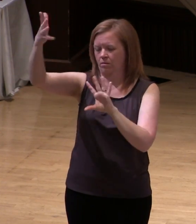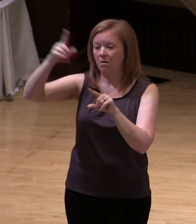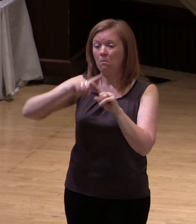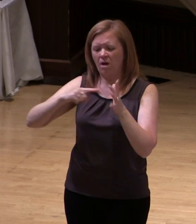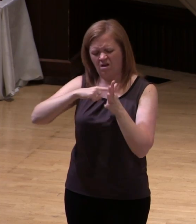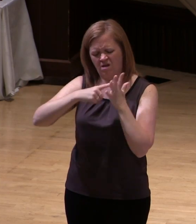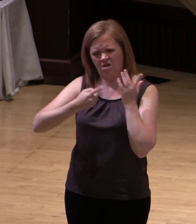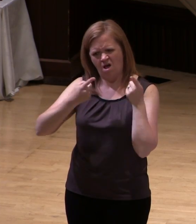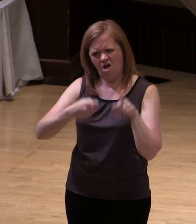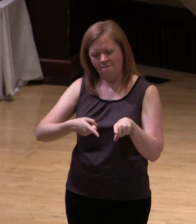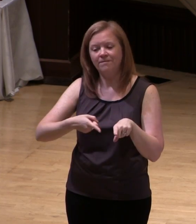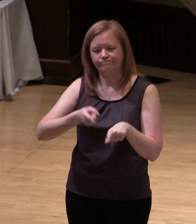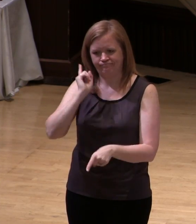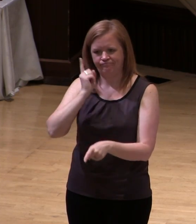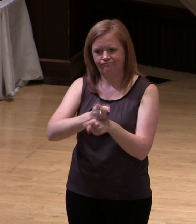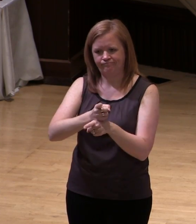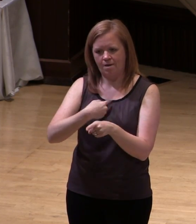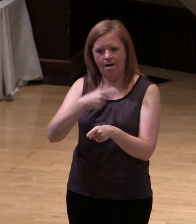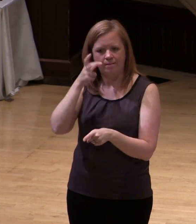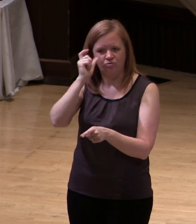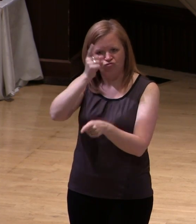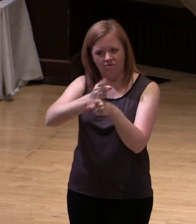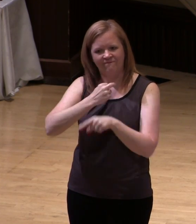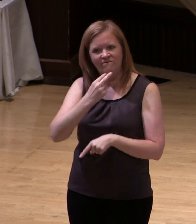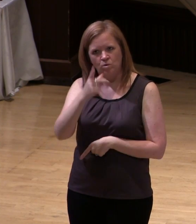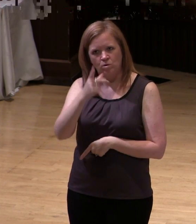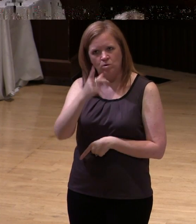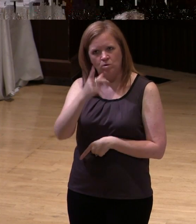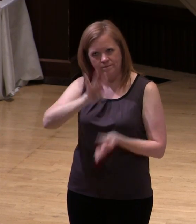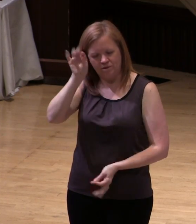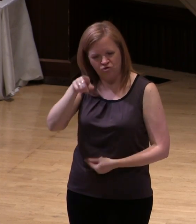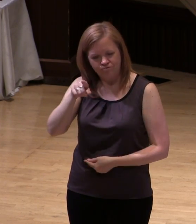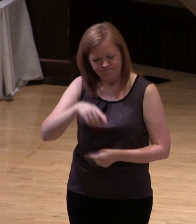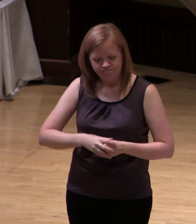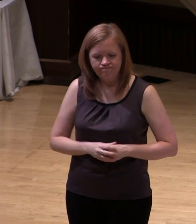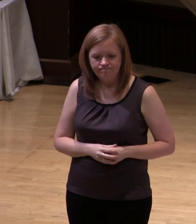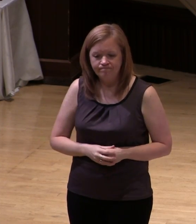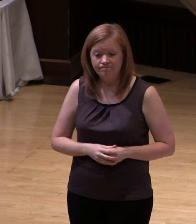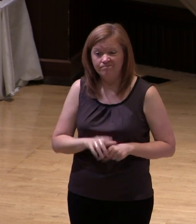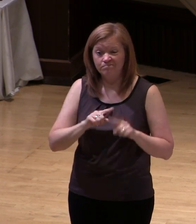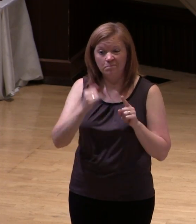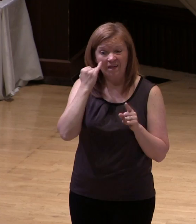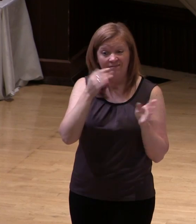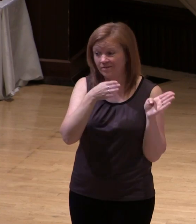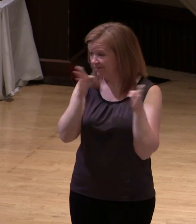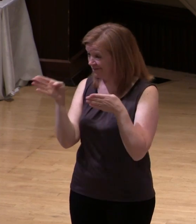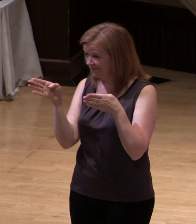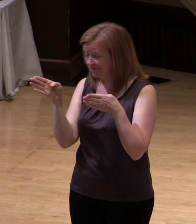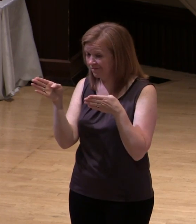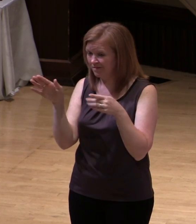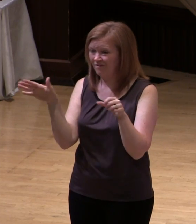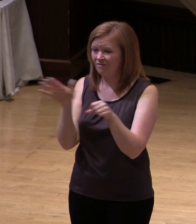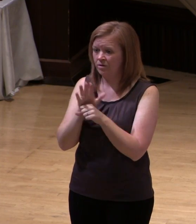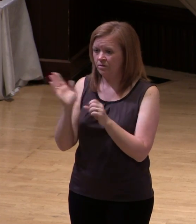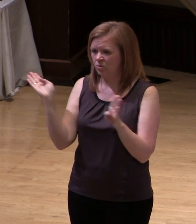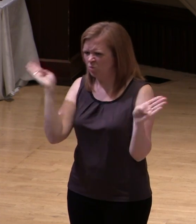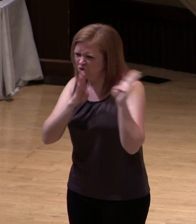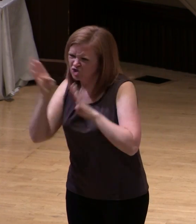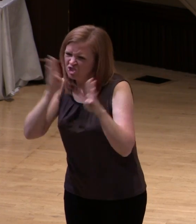then you know you are listening to the Holy Spirit. On the other hand, if you find yourself filled with